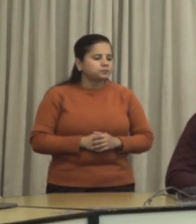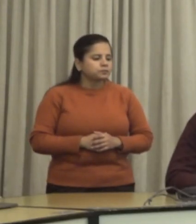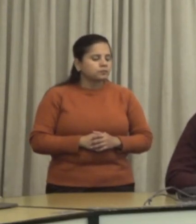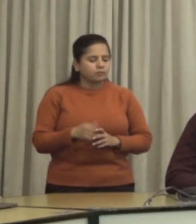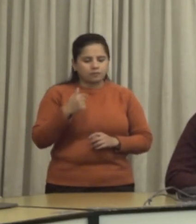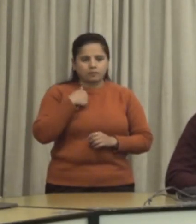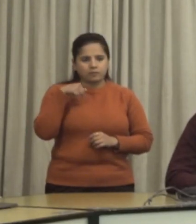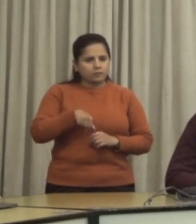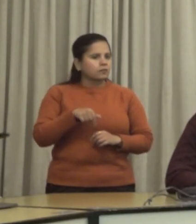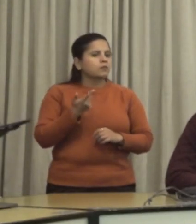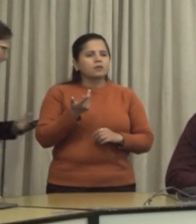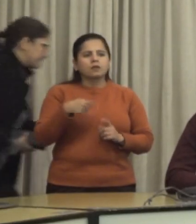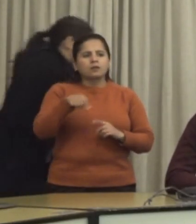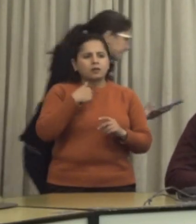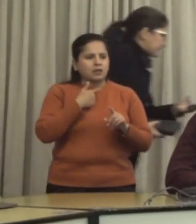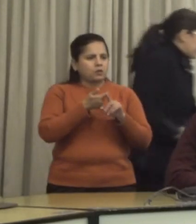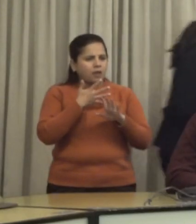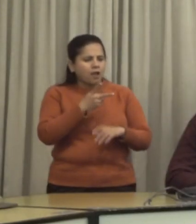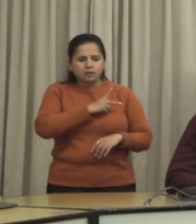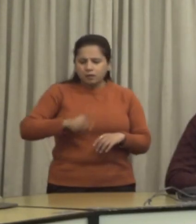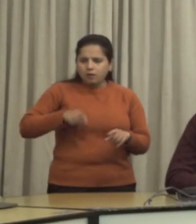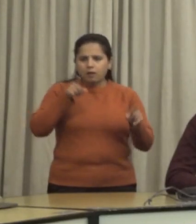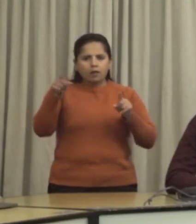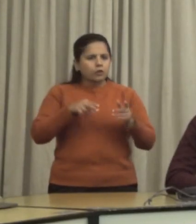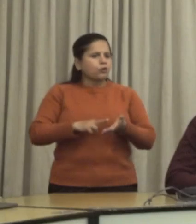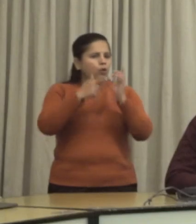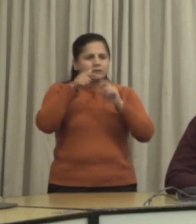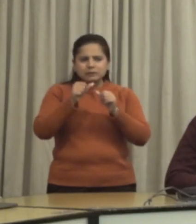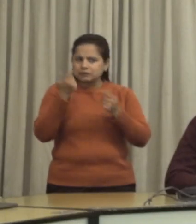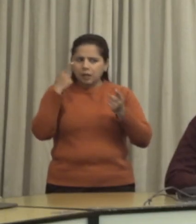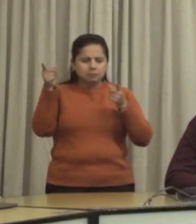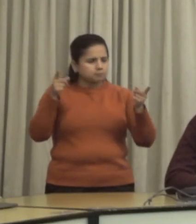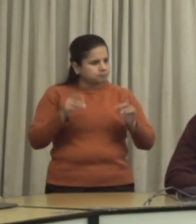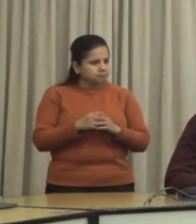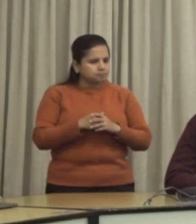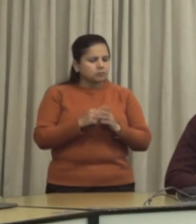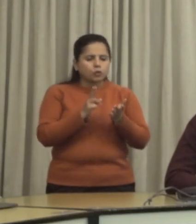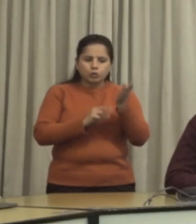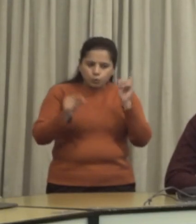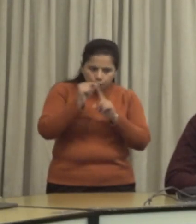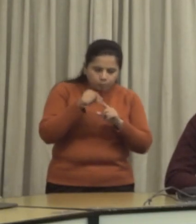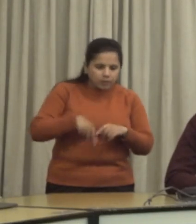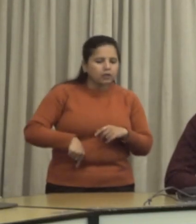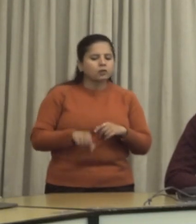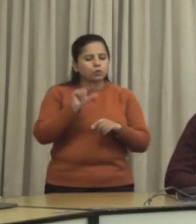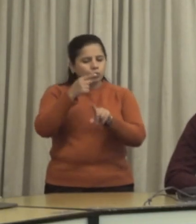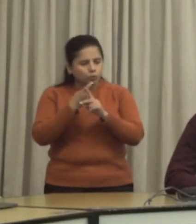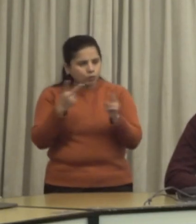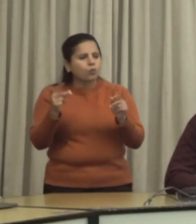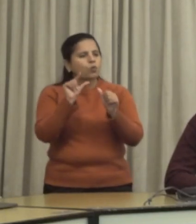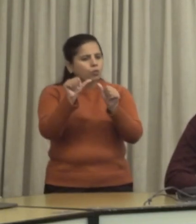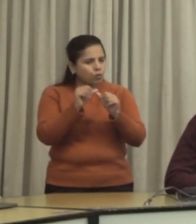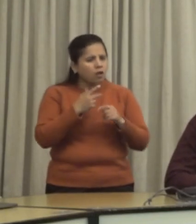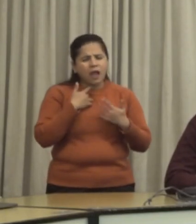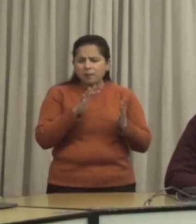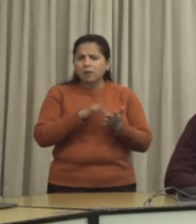I've gone across the country. I've gone from Kerala, Karnataka, Northeast, Assam, Uttar Pradesh, Uttarakhand. Everywhere where